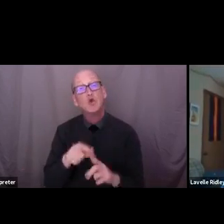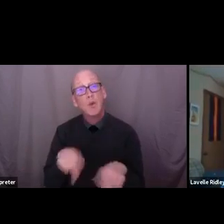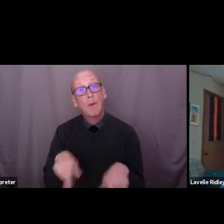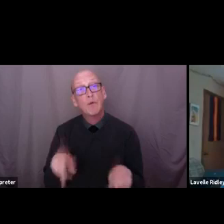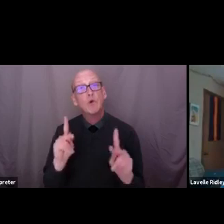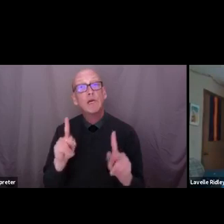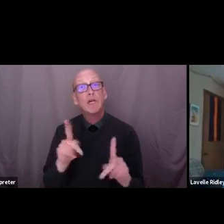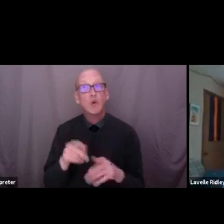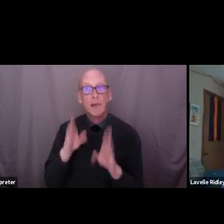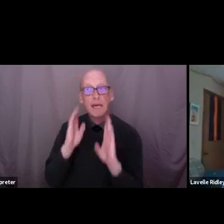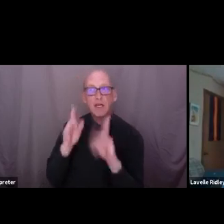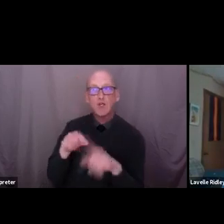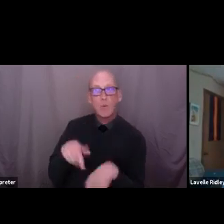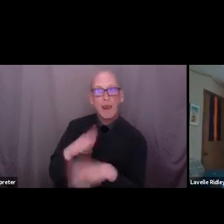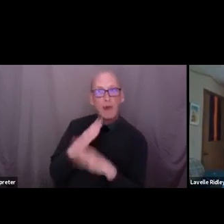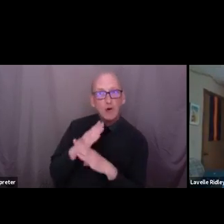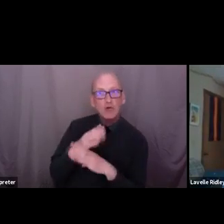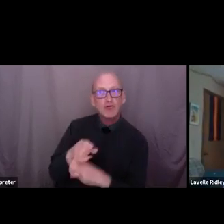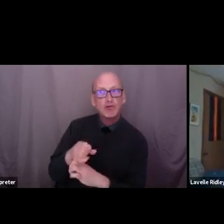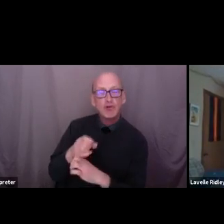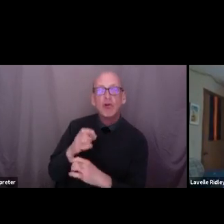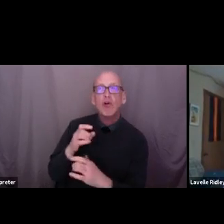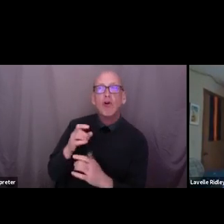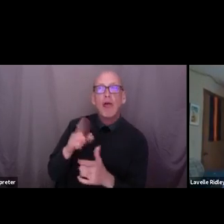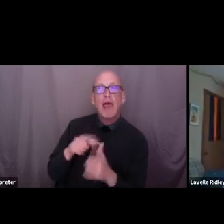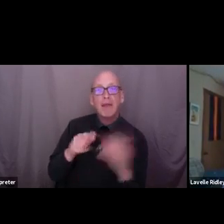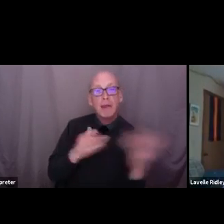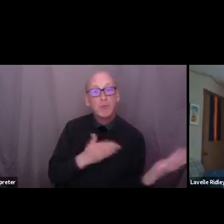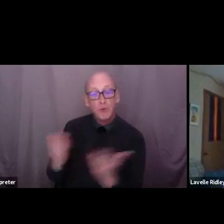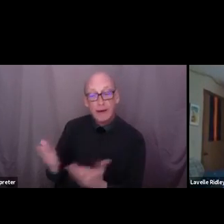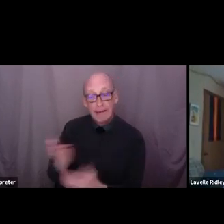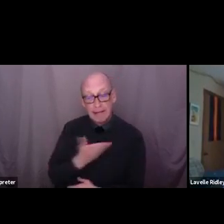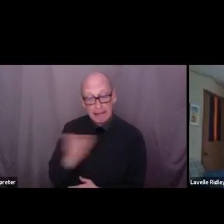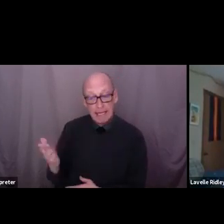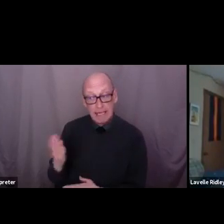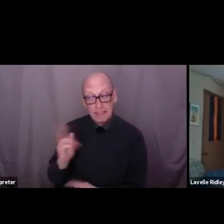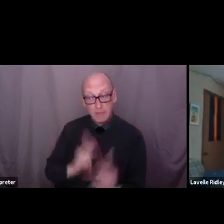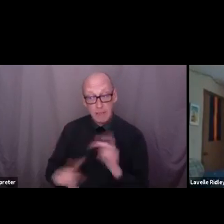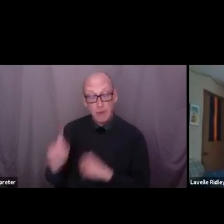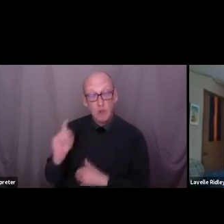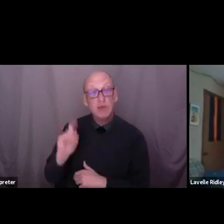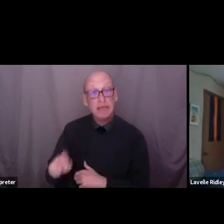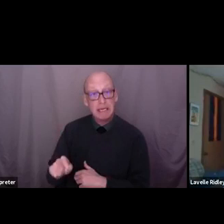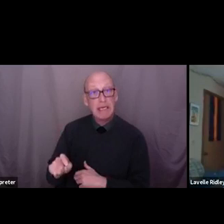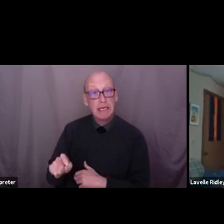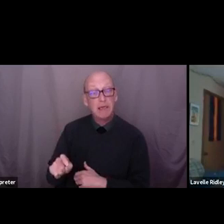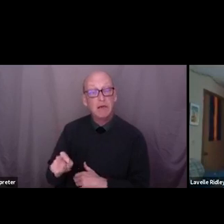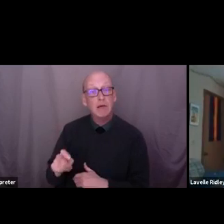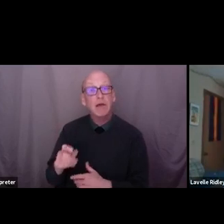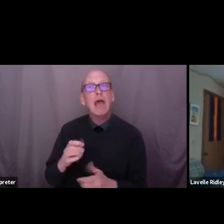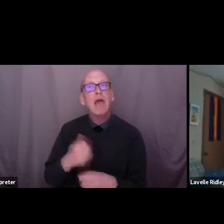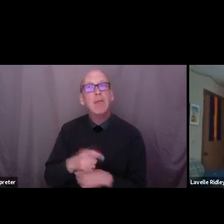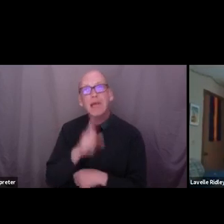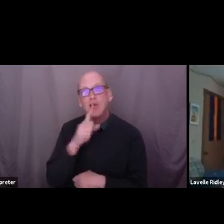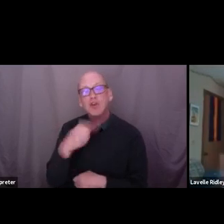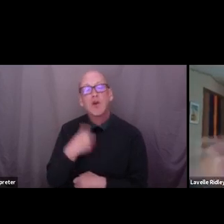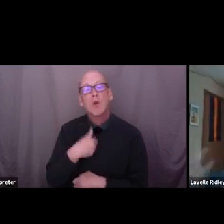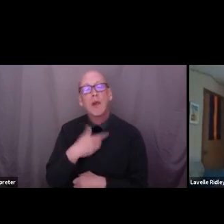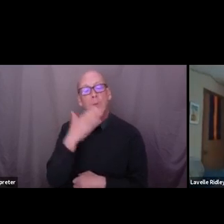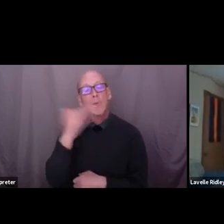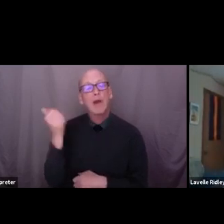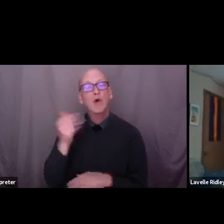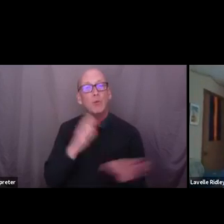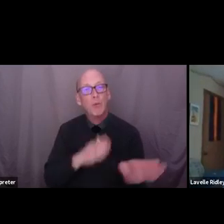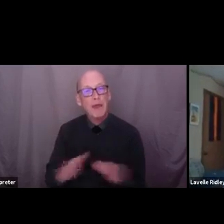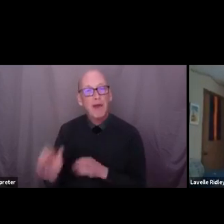and get folks the things that they need, and maybe even make structural and institutional changes to make sure that we're better prepared for if this